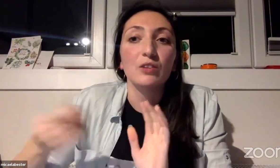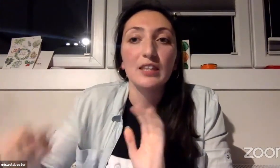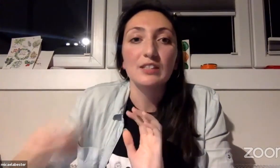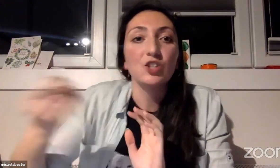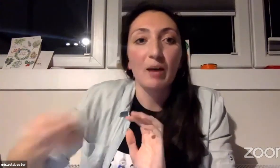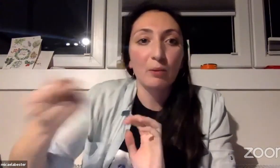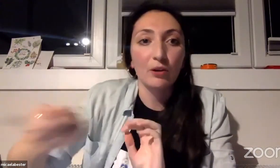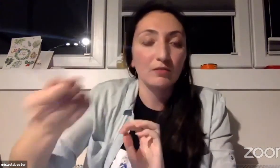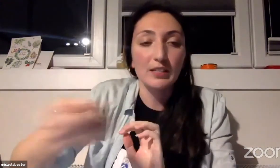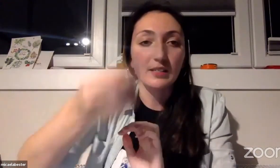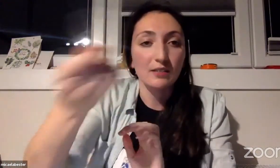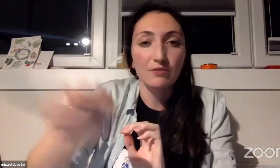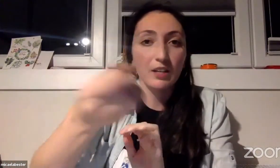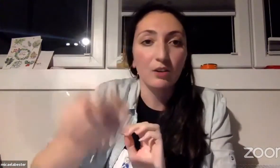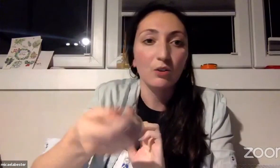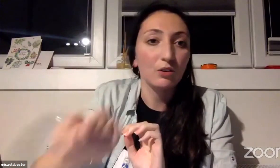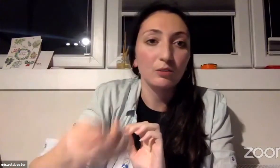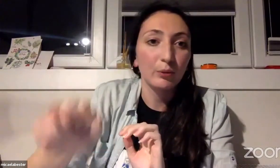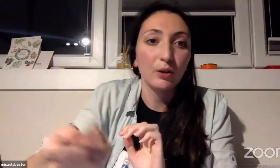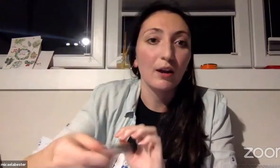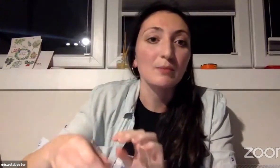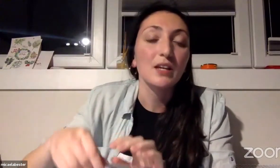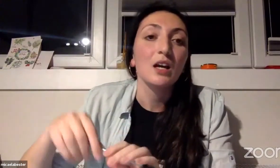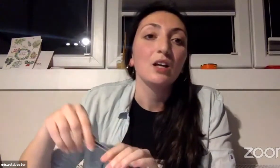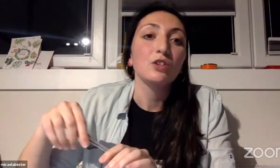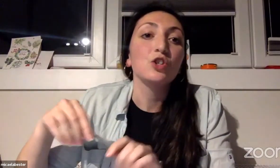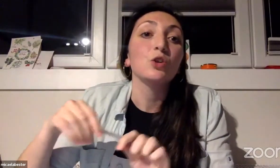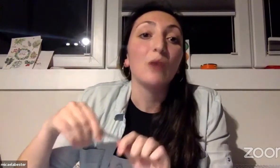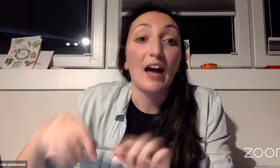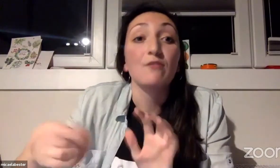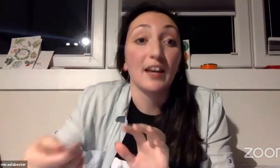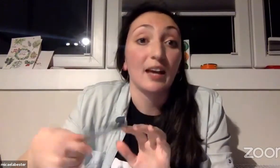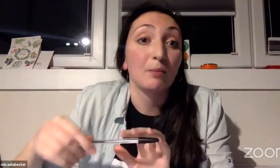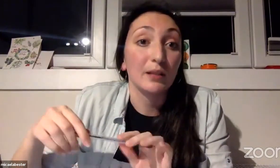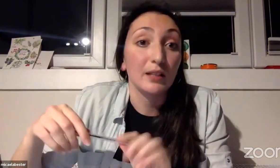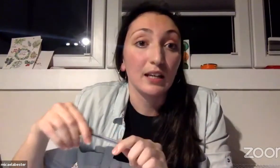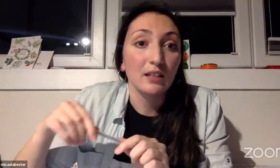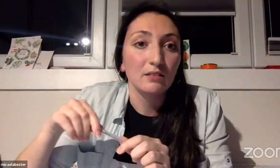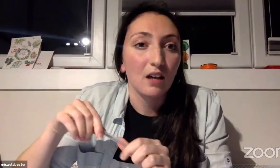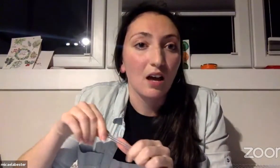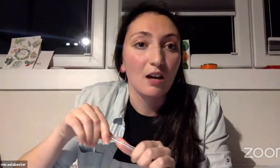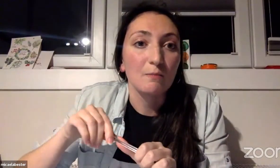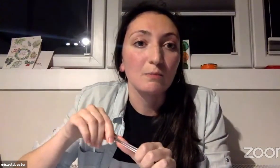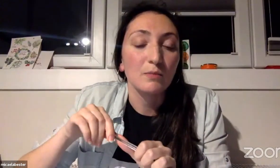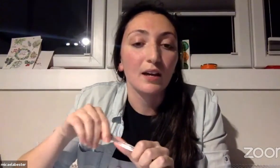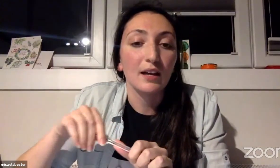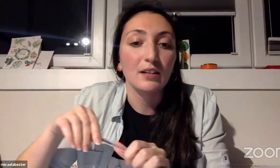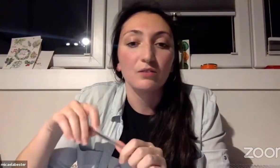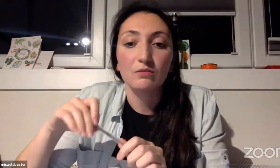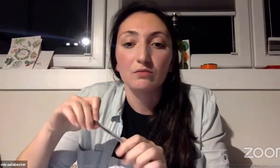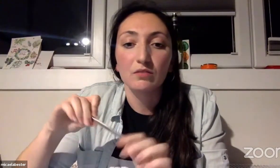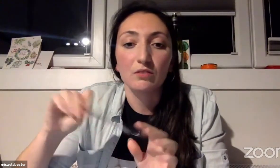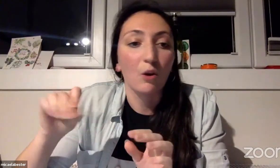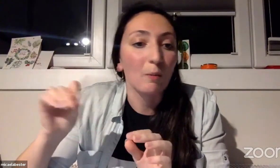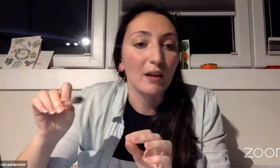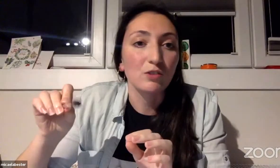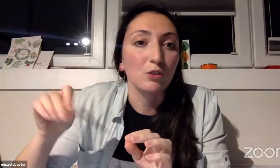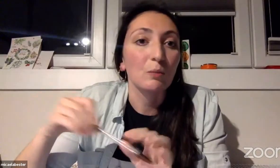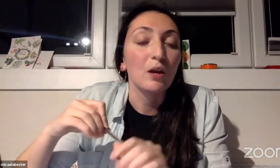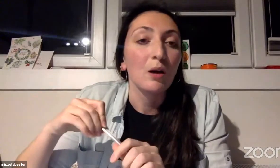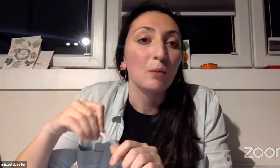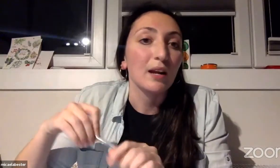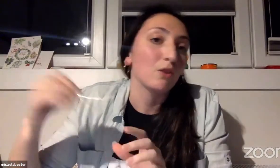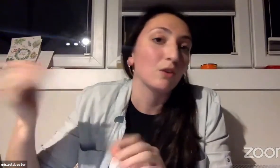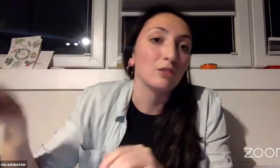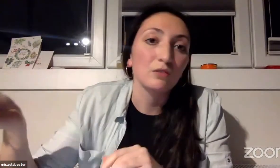but these video call programs do have that capability. I don't know about